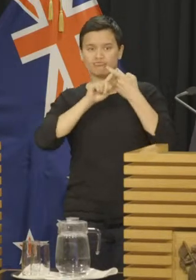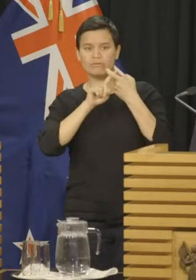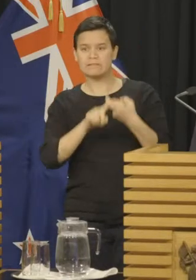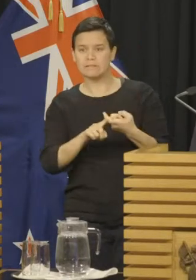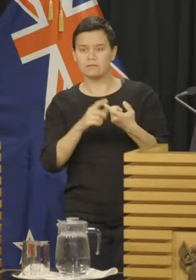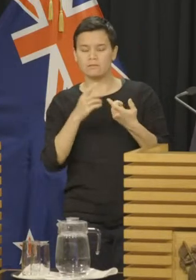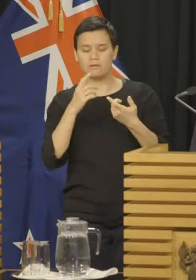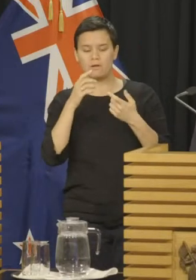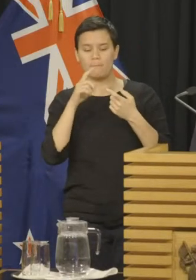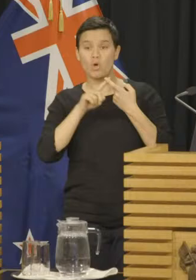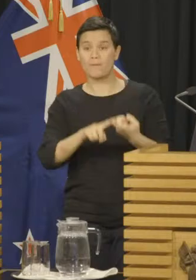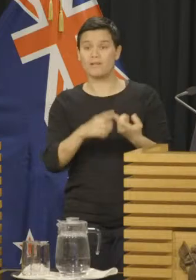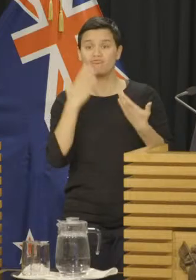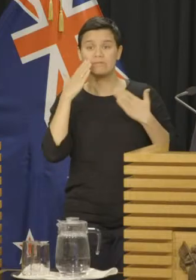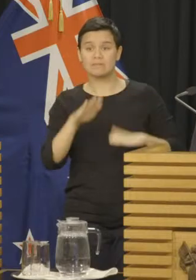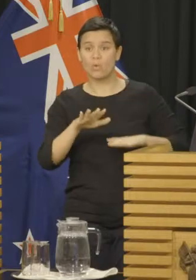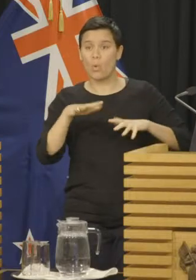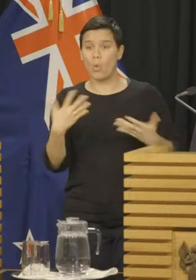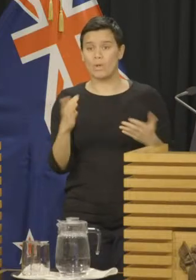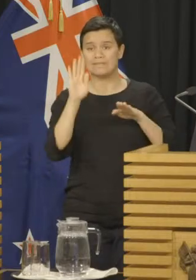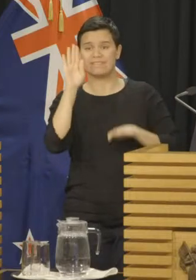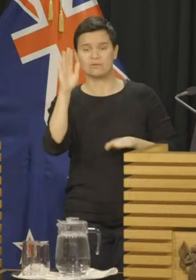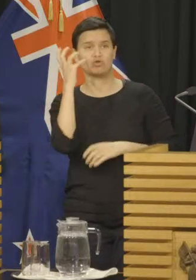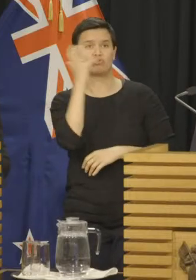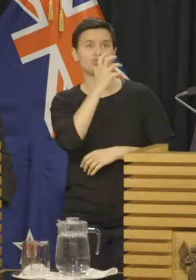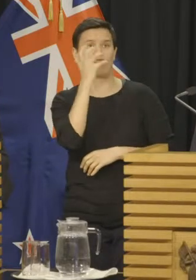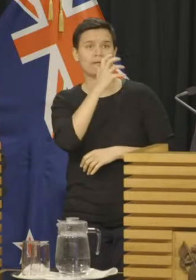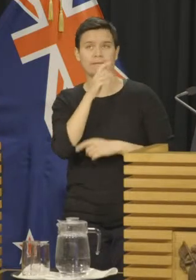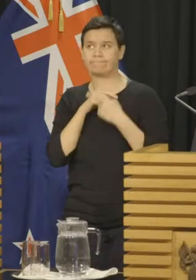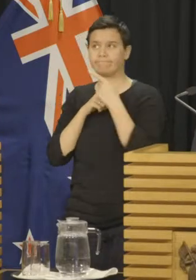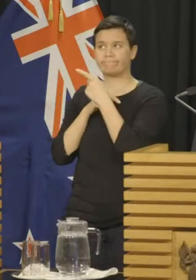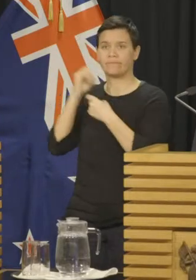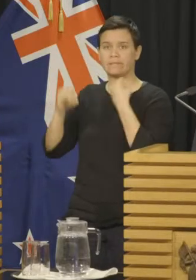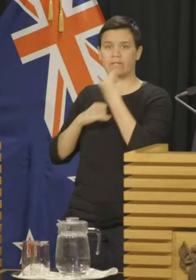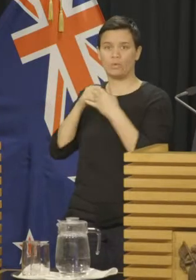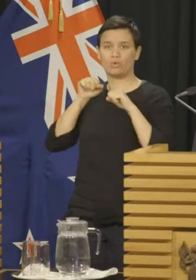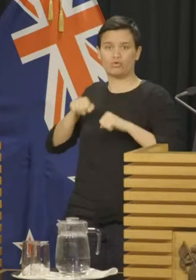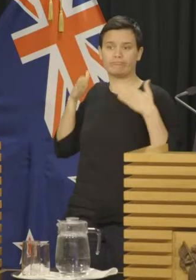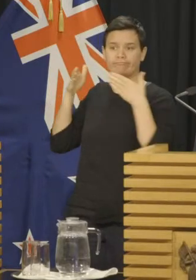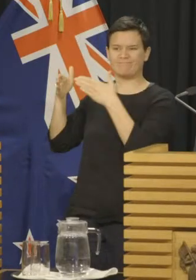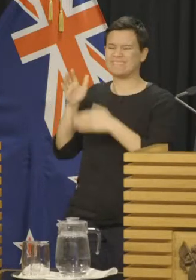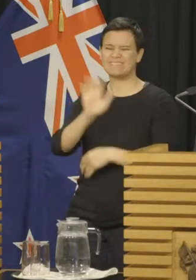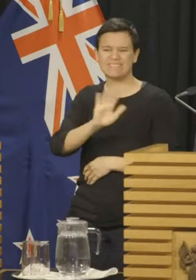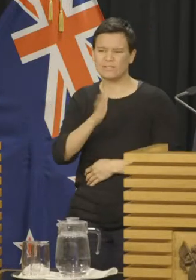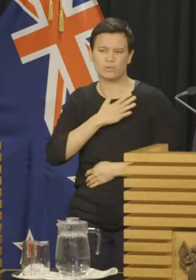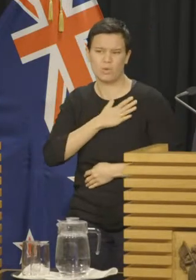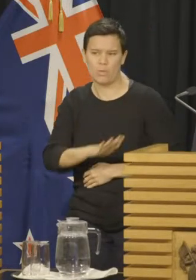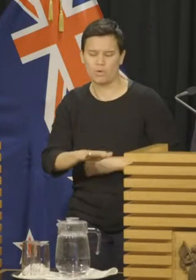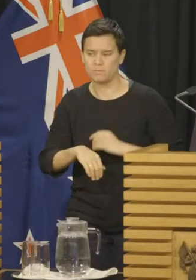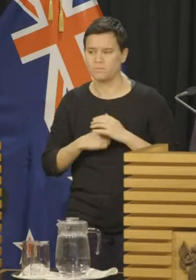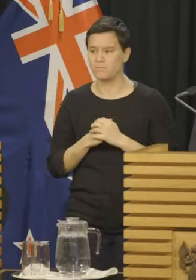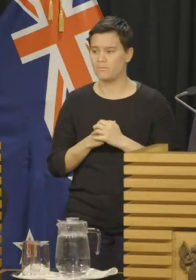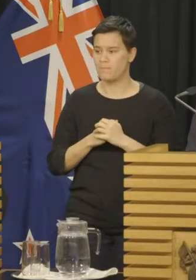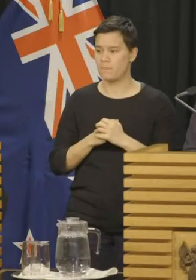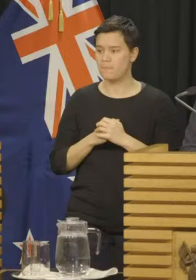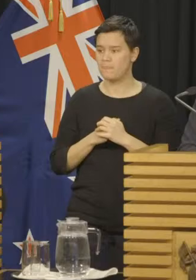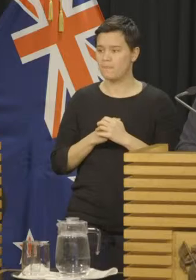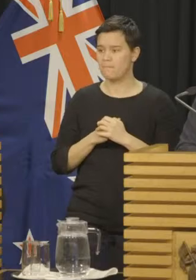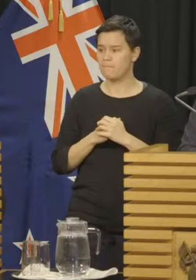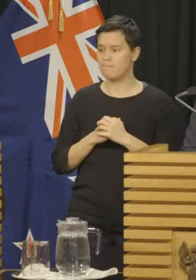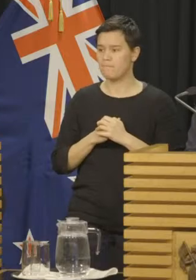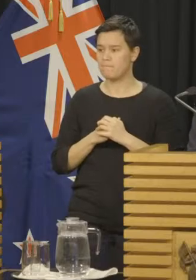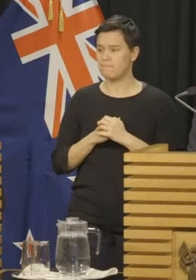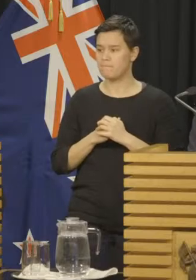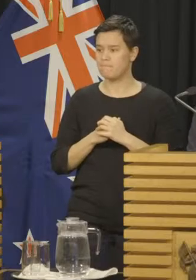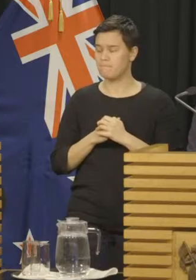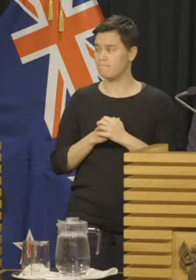issues as we go. The one said that there would be a decision made on charging returnees before the end of the month. This is the last cabinet of the month. Was it